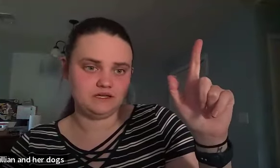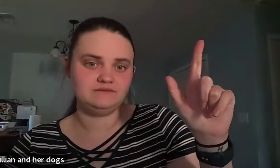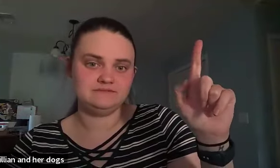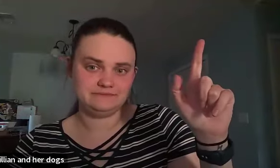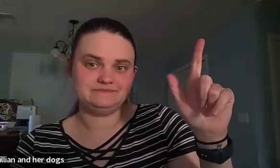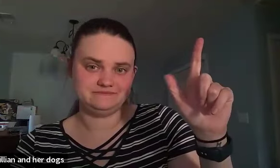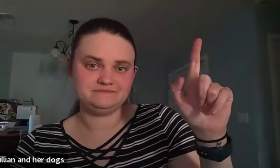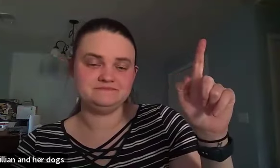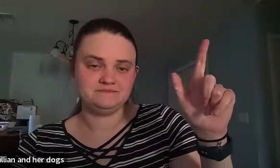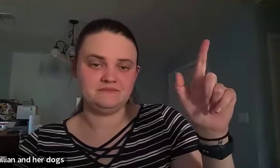21.